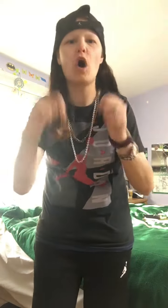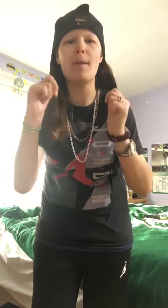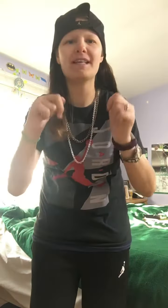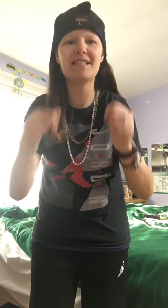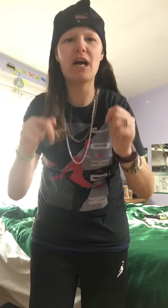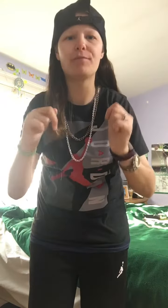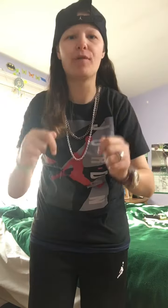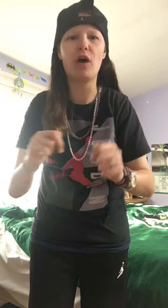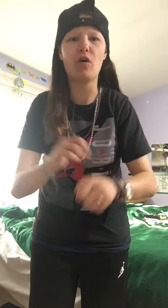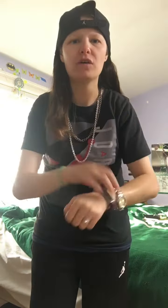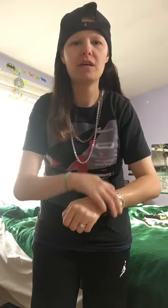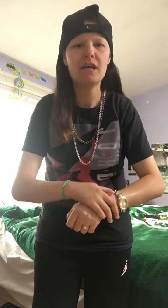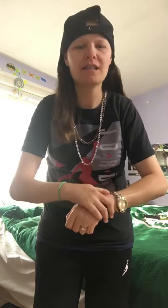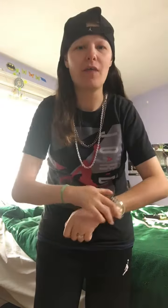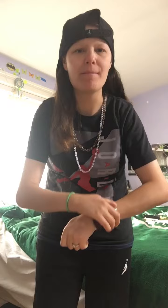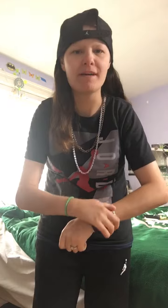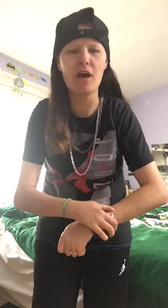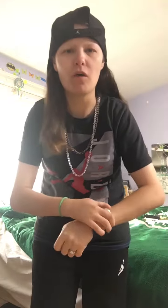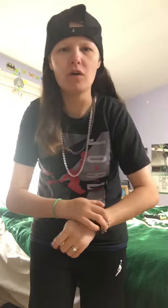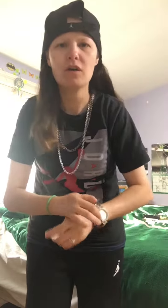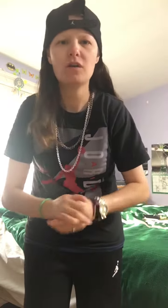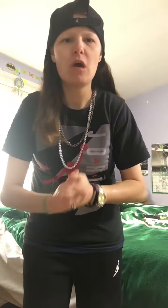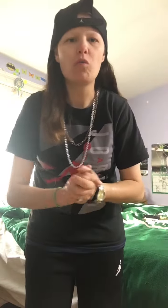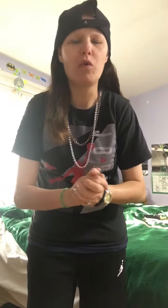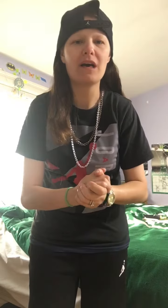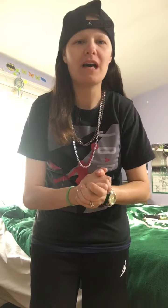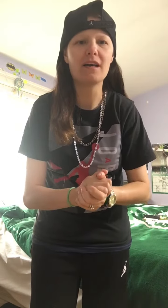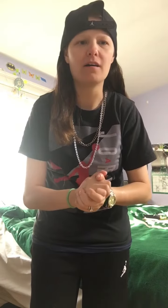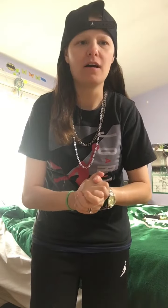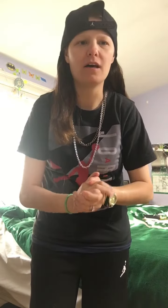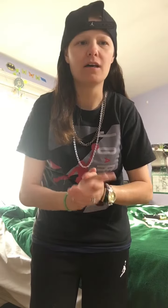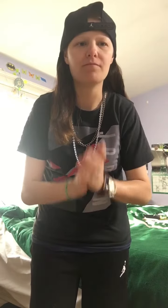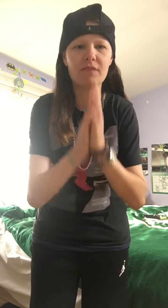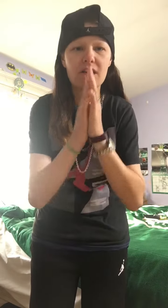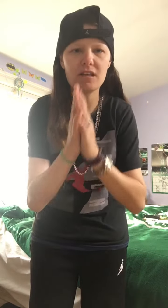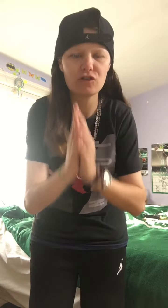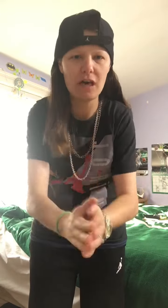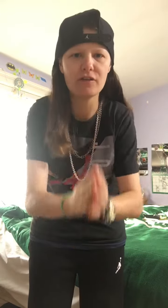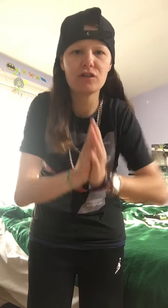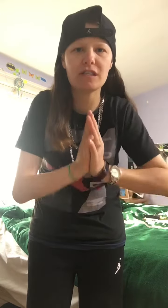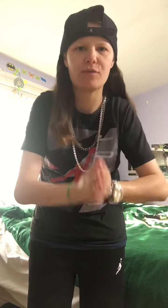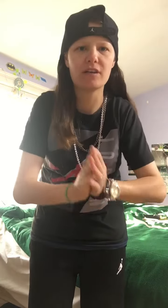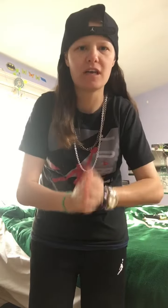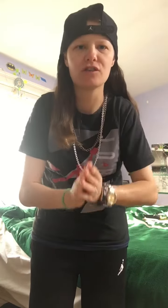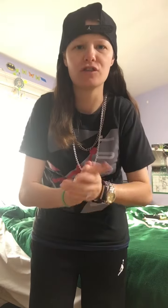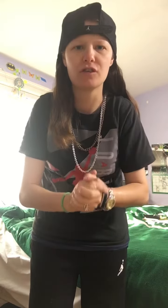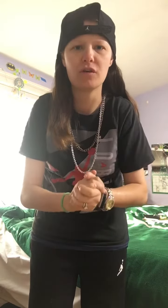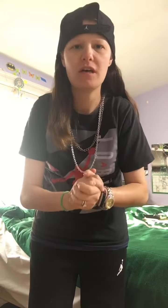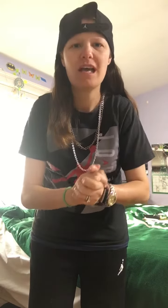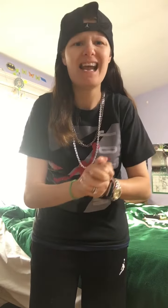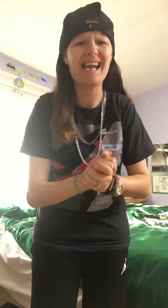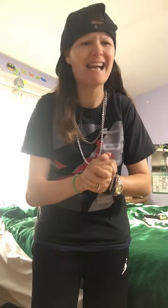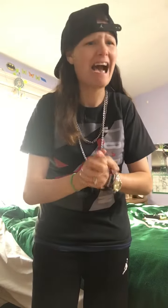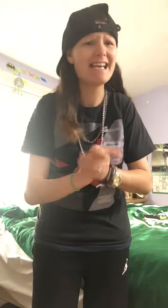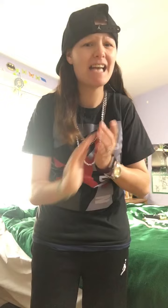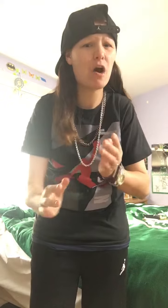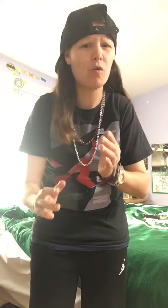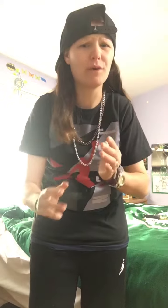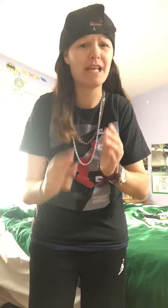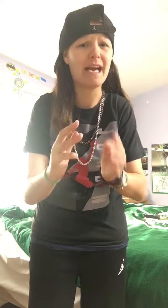Comment down below to let me know what kind of challenges a prince I should do, and I need help with editing